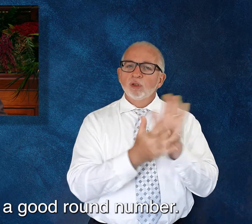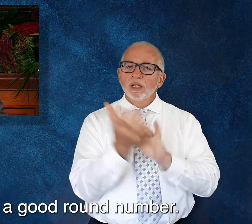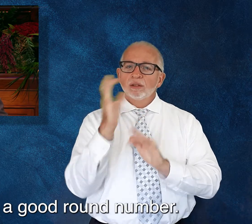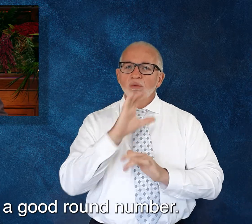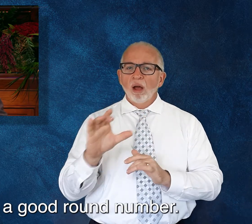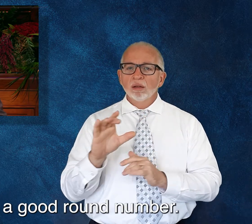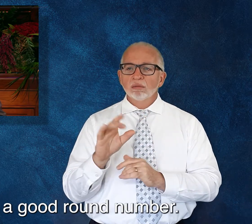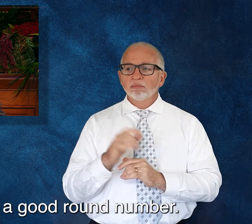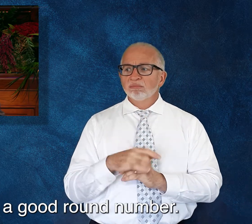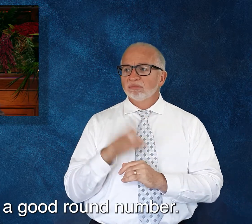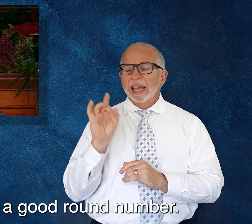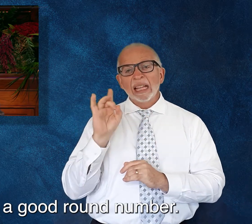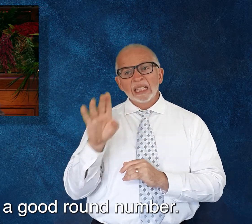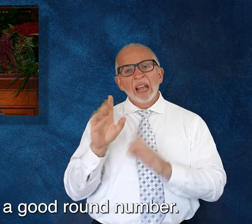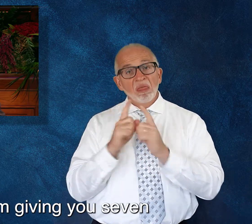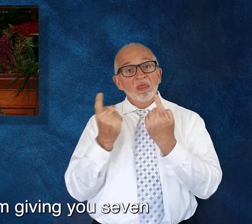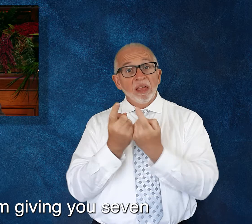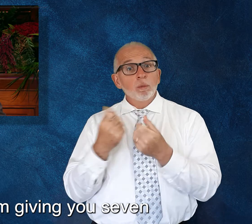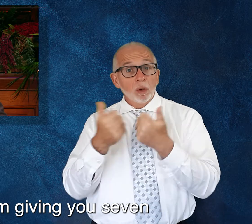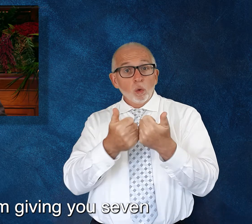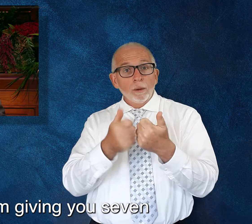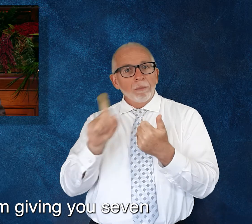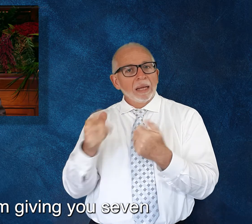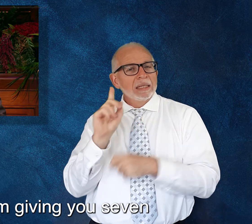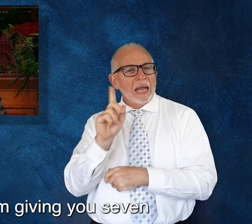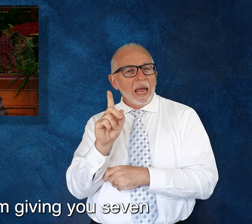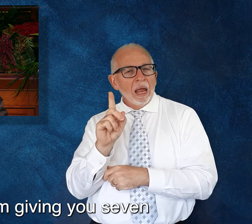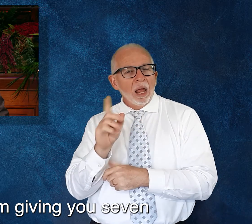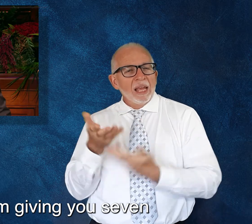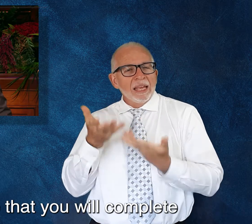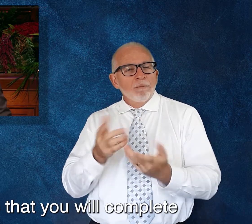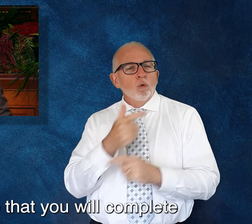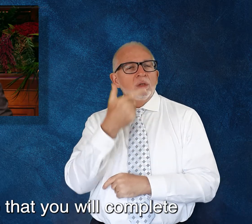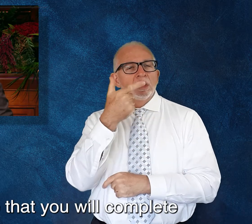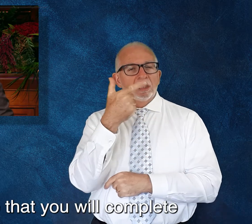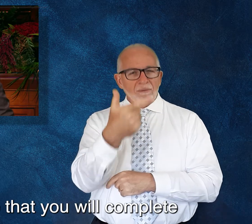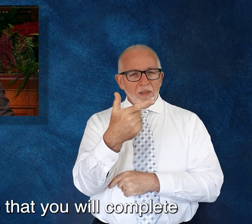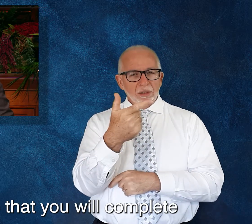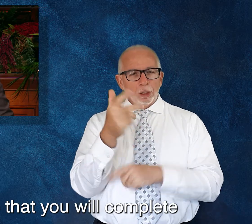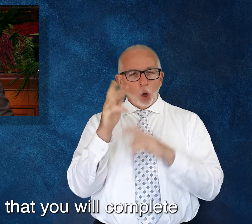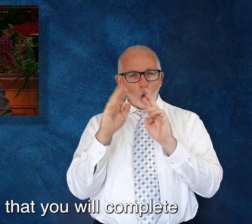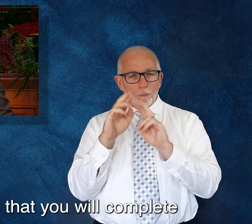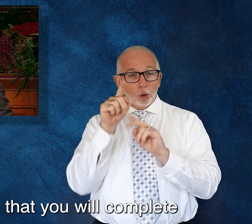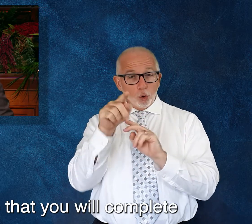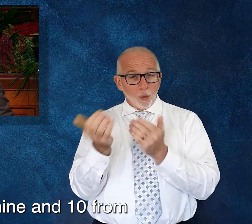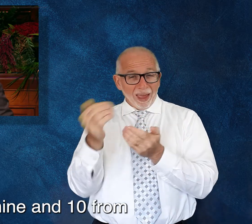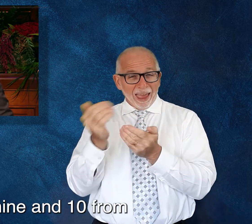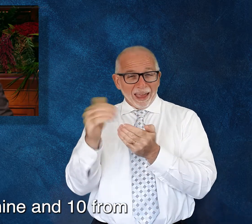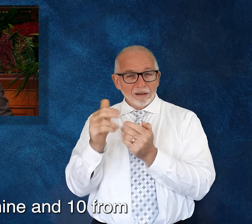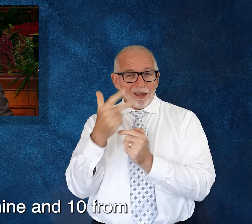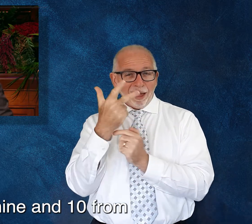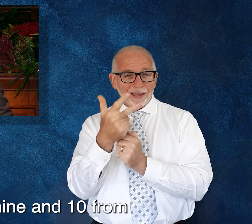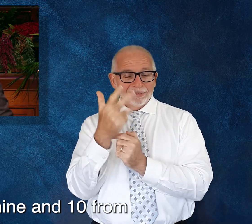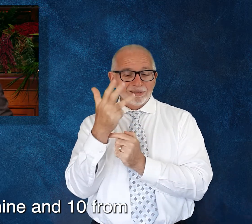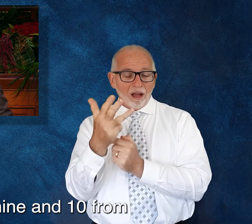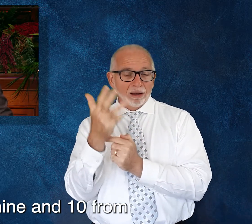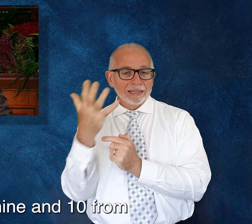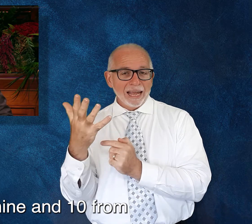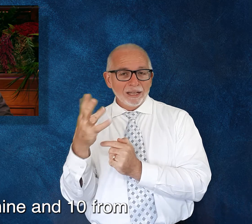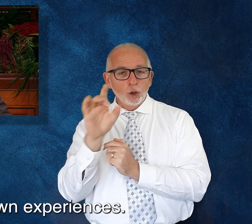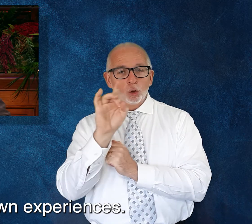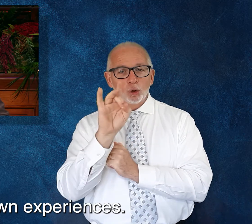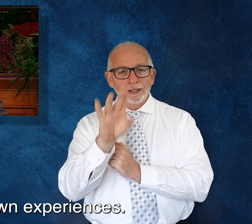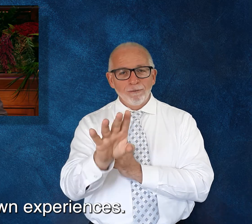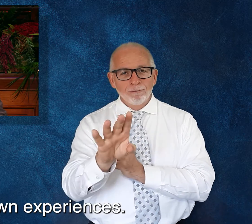Ten would be a good round number. Today I am giving you seven, with the hope that you will complete eight, nine, and ten